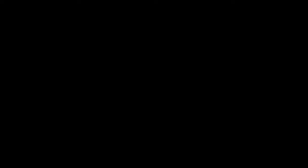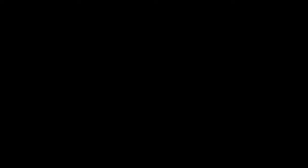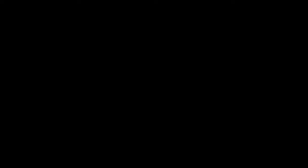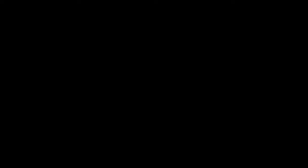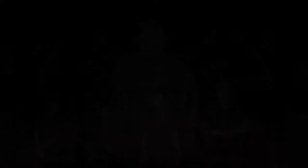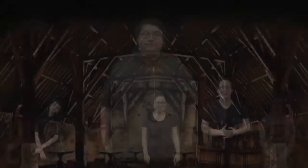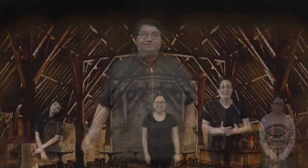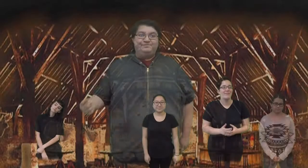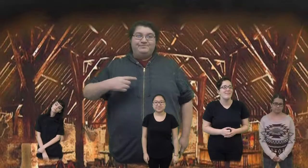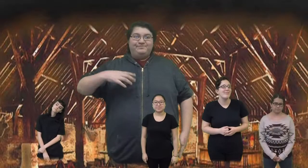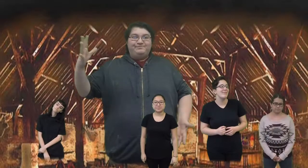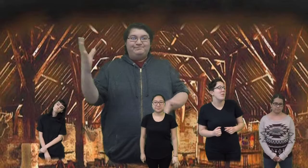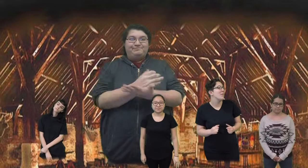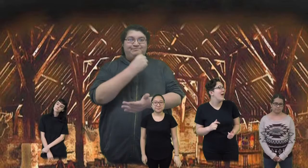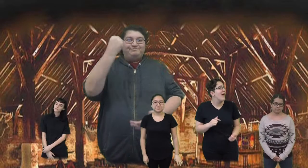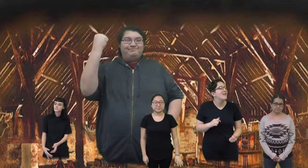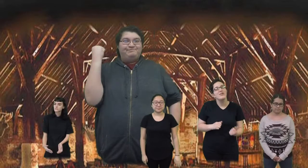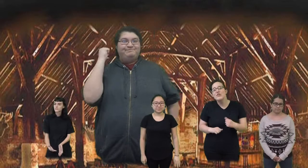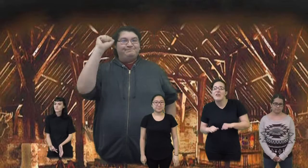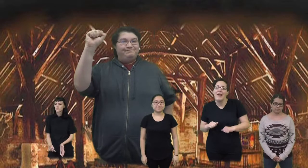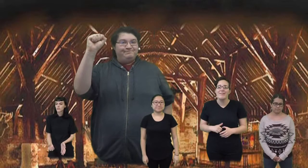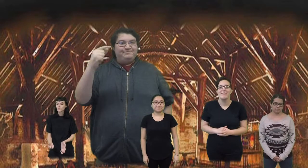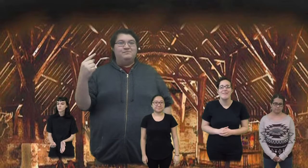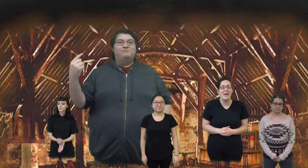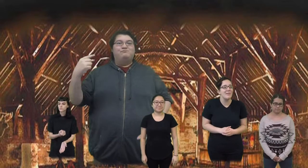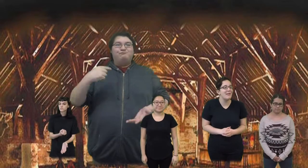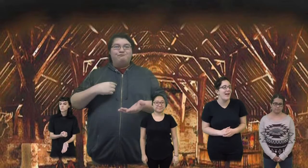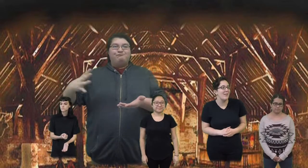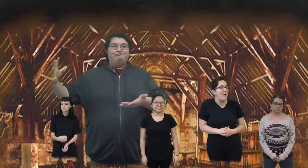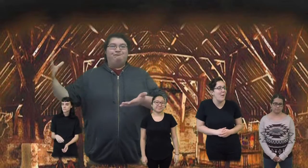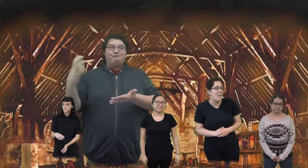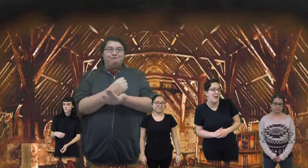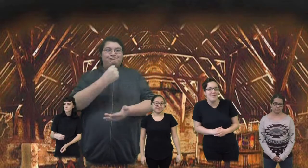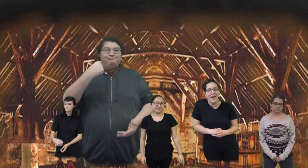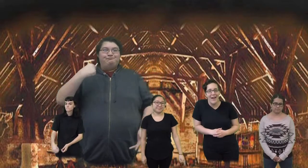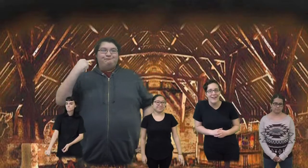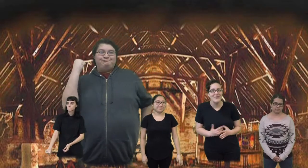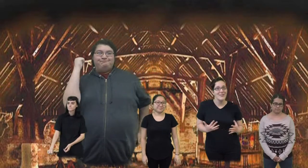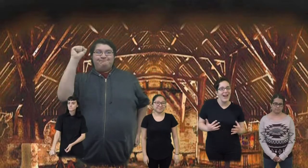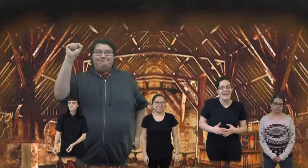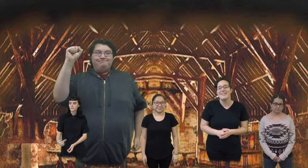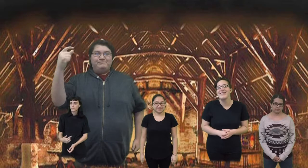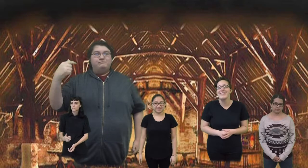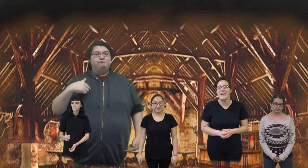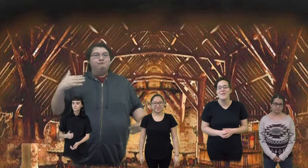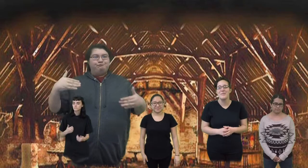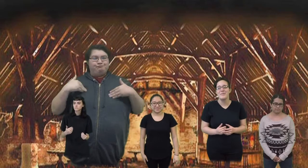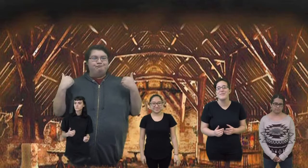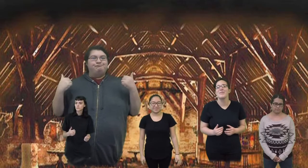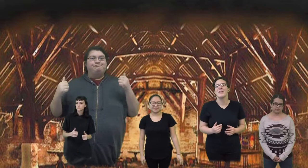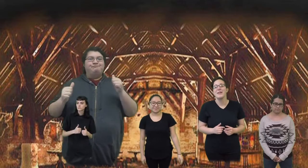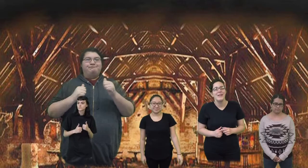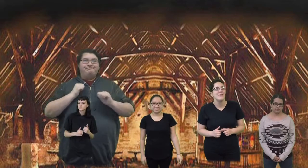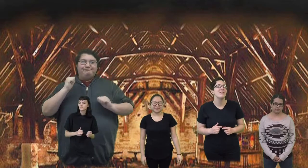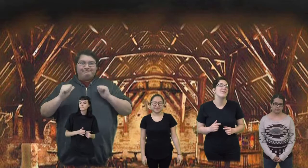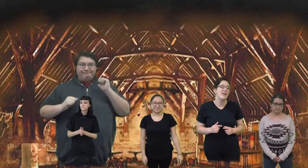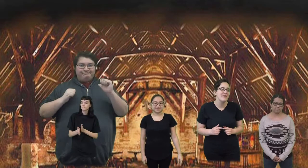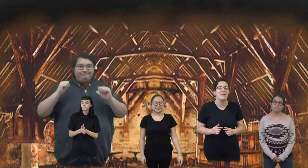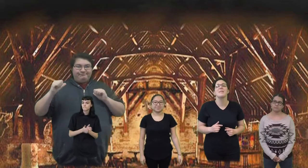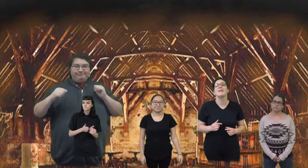I am not throwing away my shot, I am not throwing away my shot Hey I'm just like my country, I'm young, scrappy and